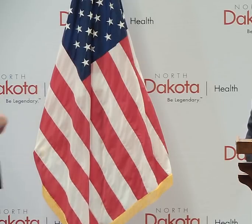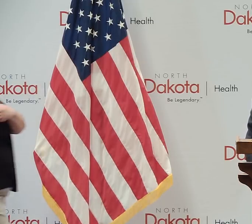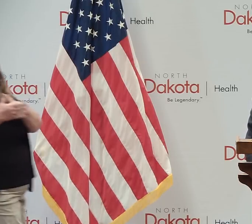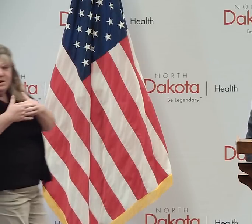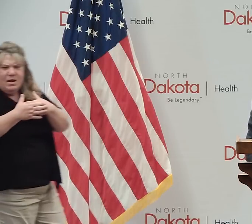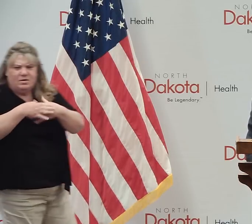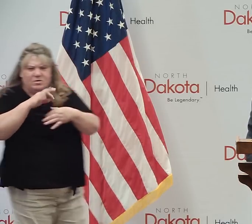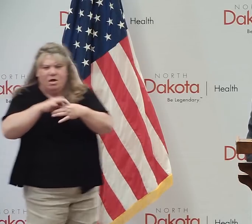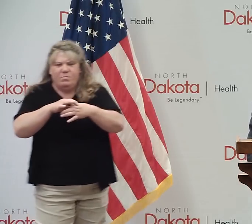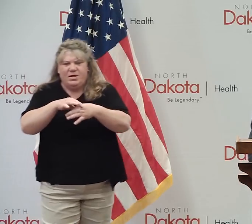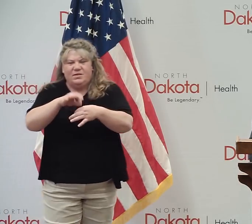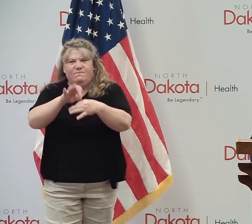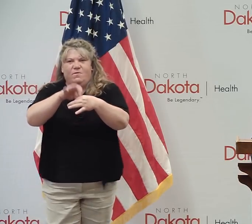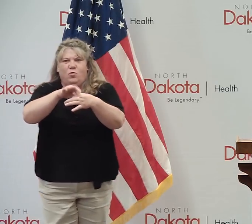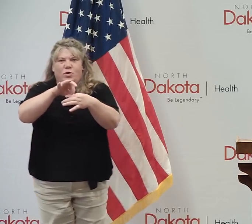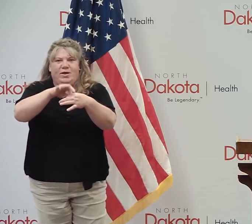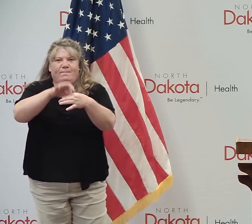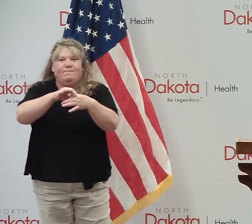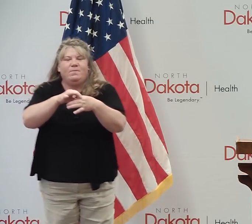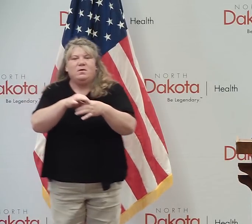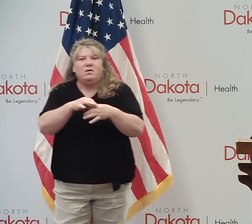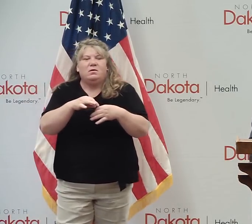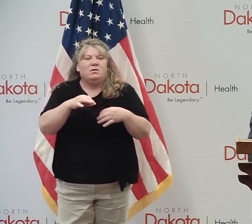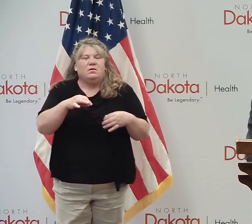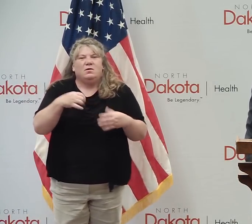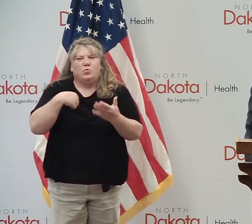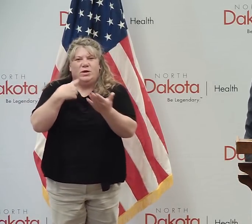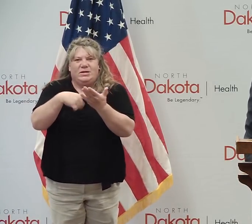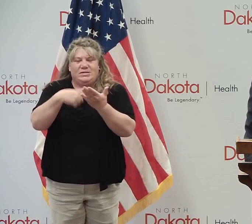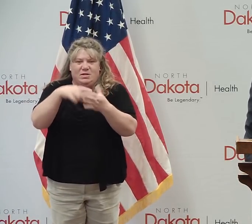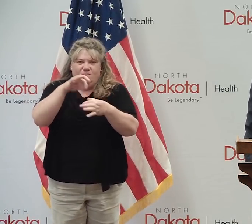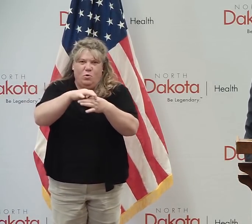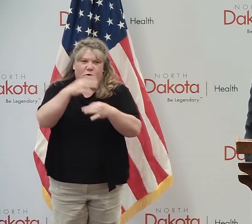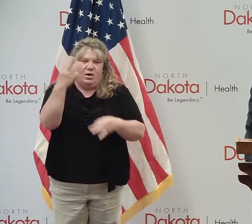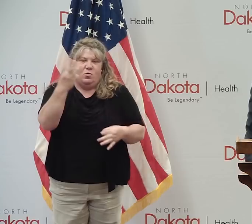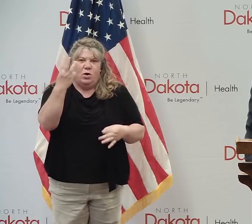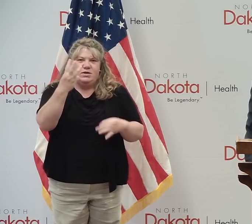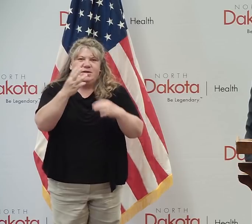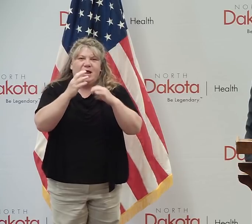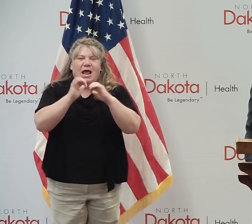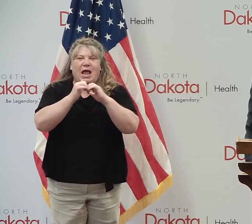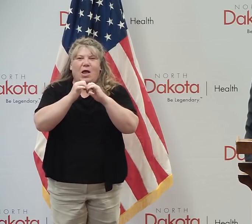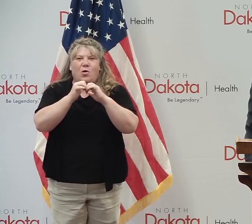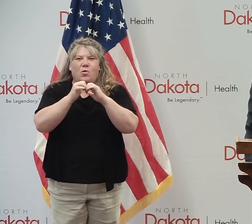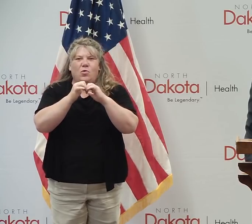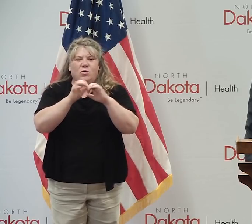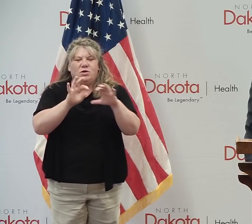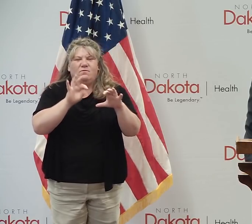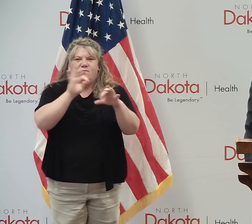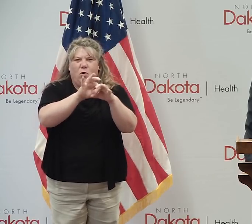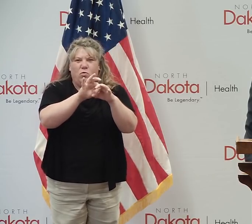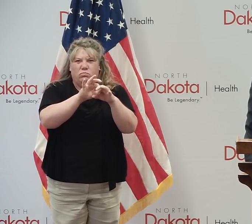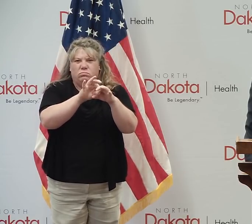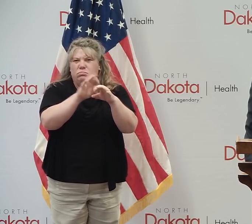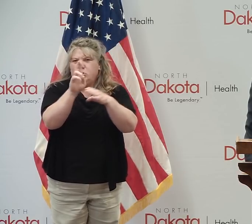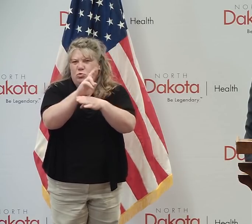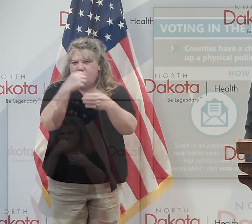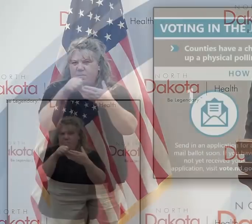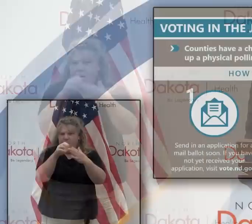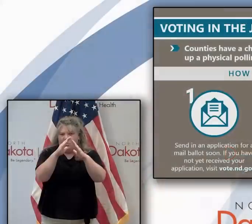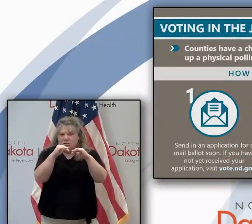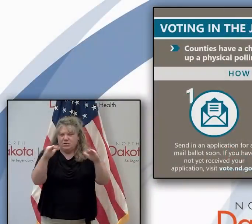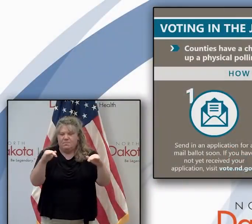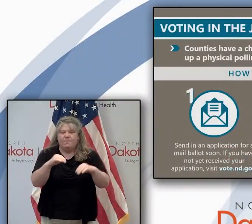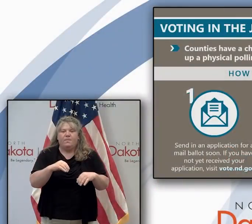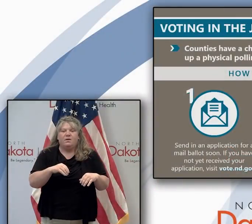up here? We talked a little bit about this again on Wednesday about how to, cast your vote by mail and